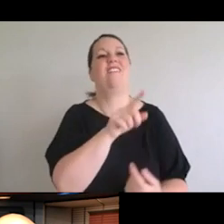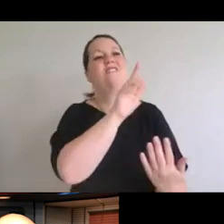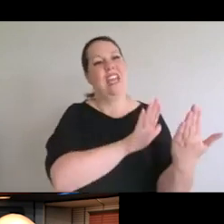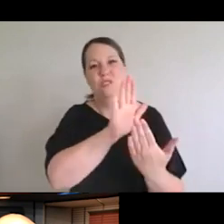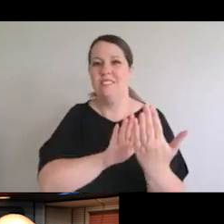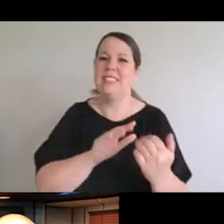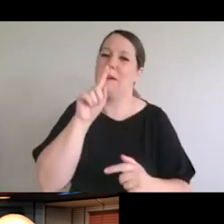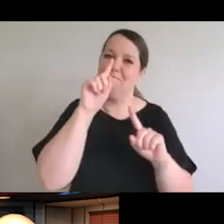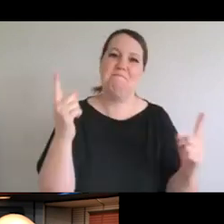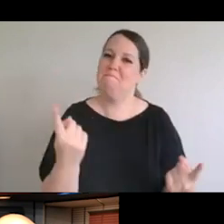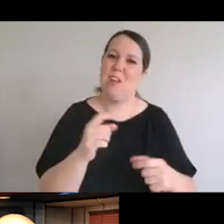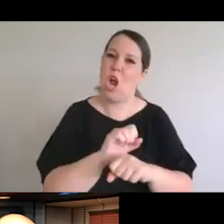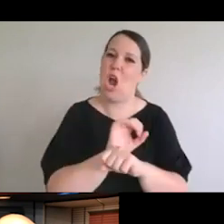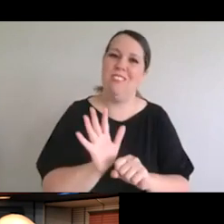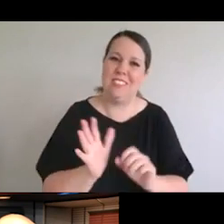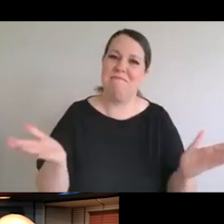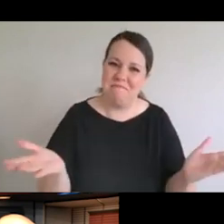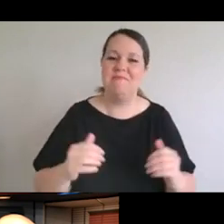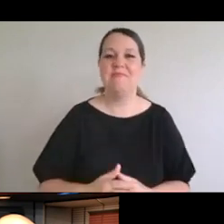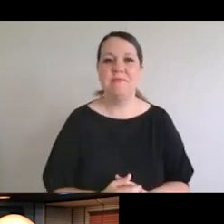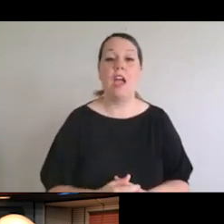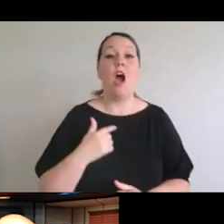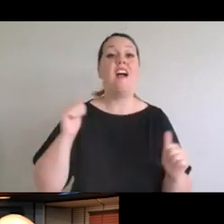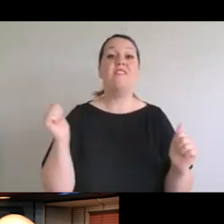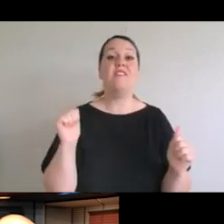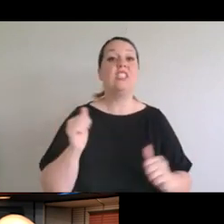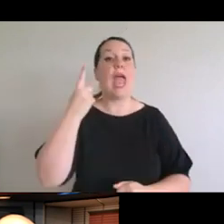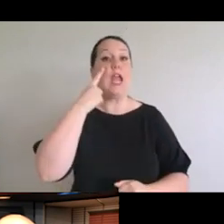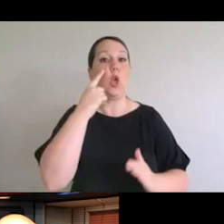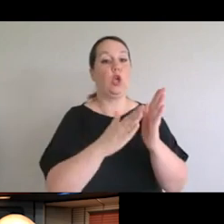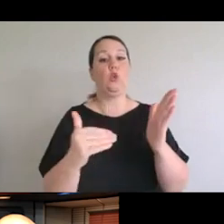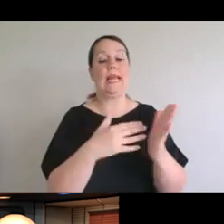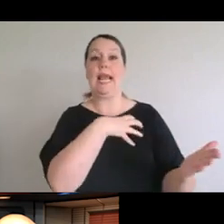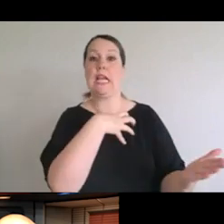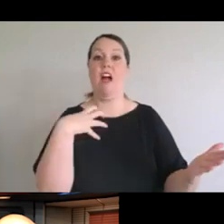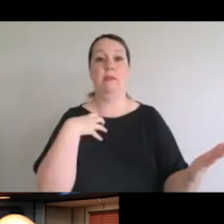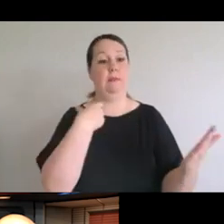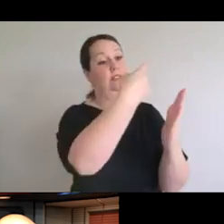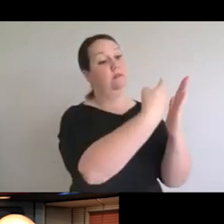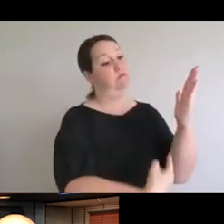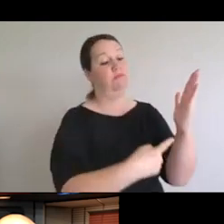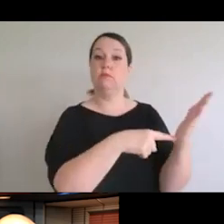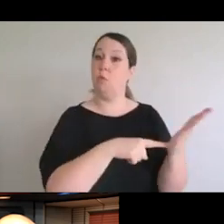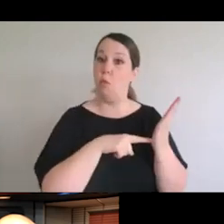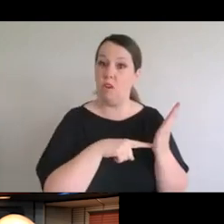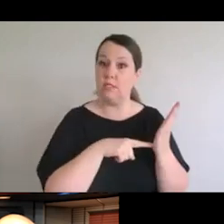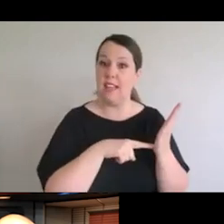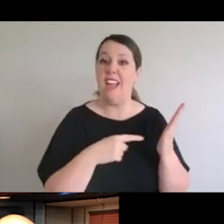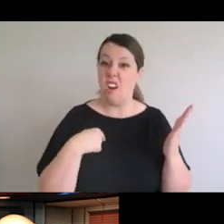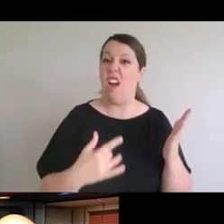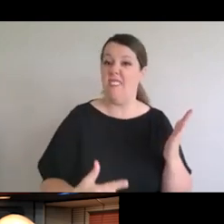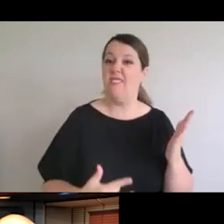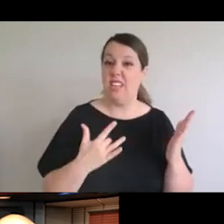I've looked at what the government is proposing to offer you. And put simply, it is very